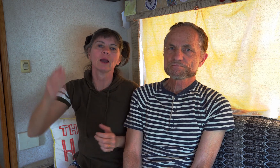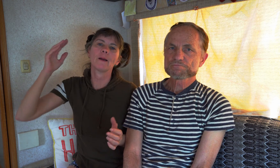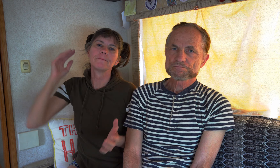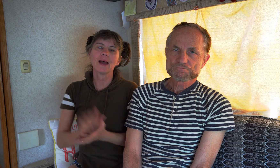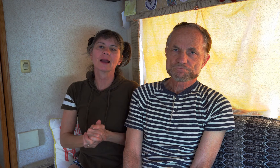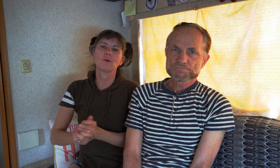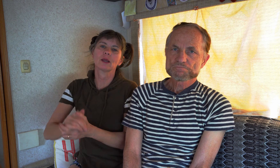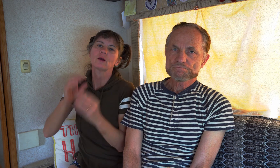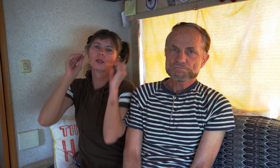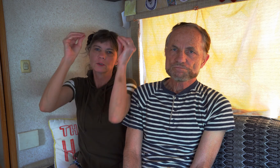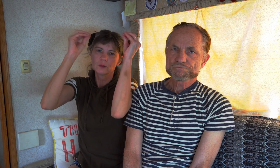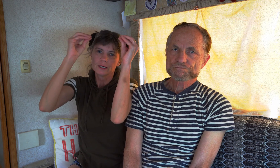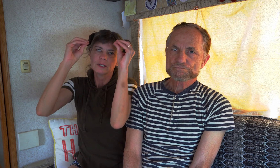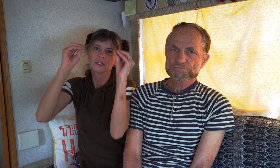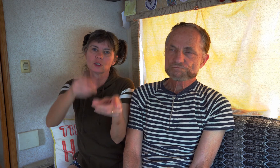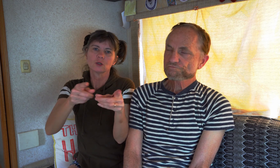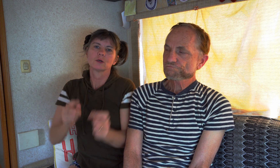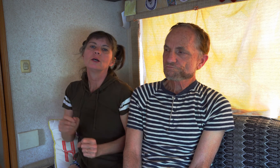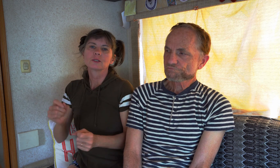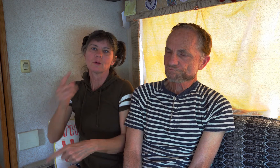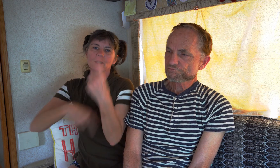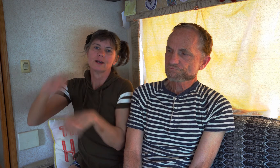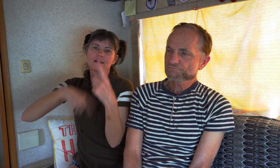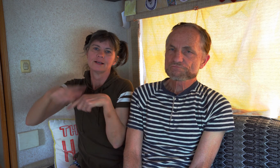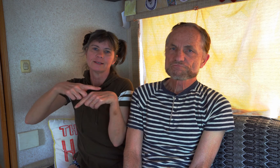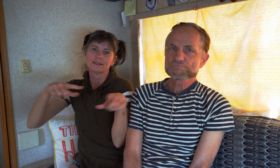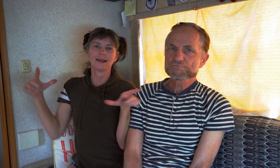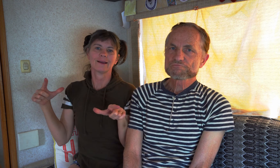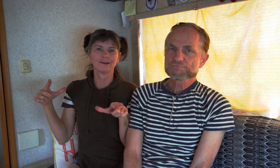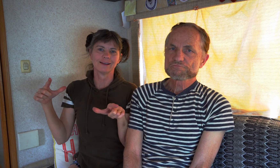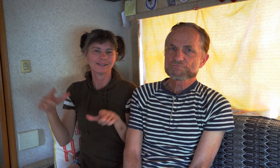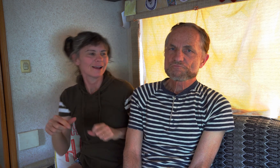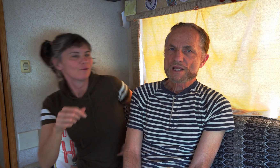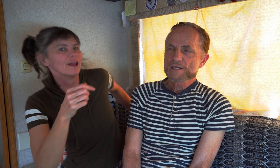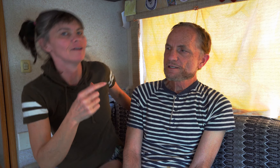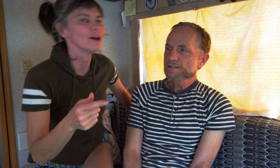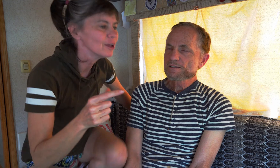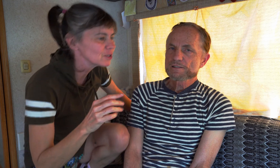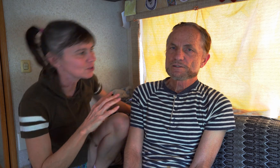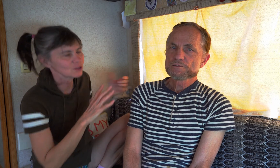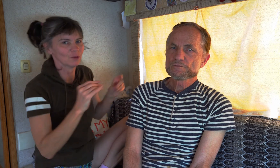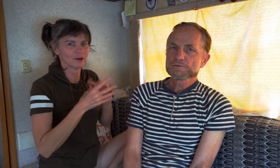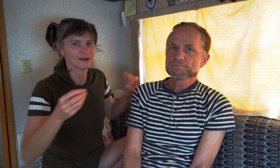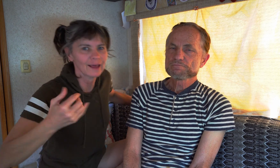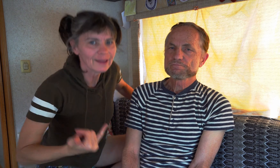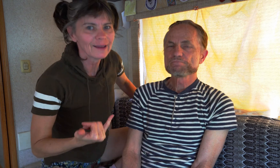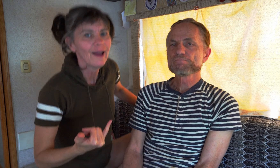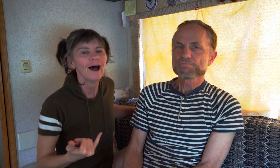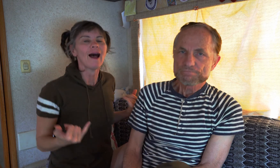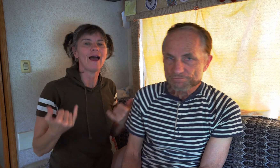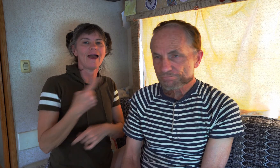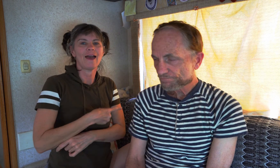here. We are back, and we are going to teach you some more sign language. We have a story